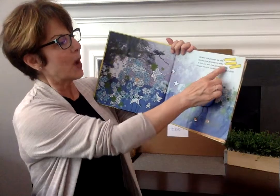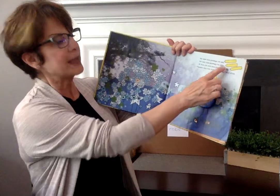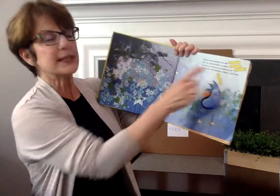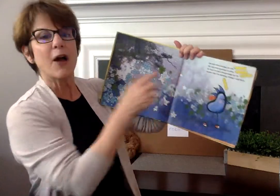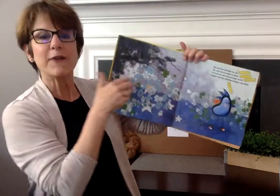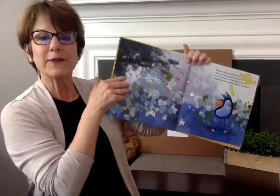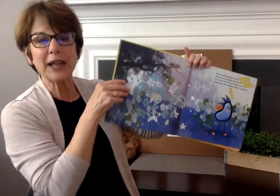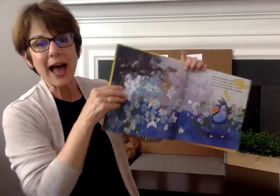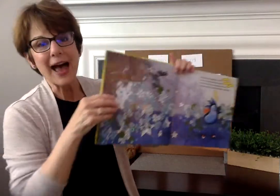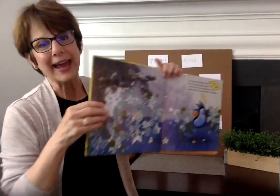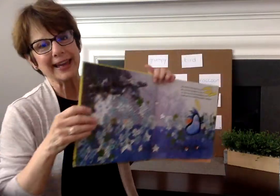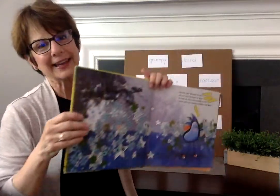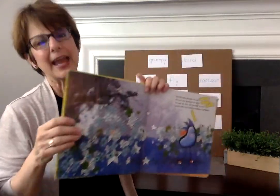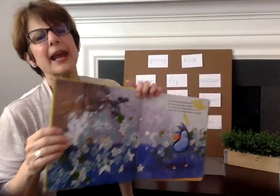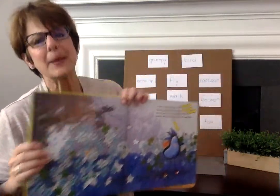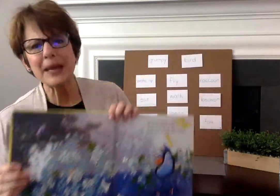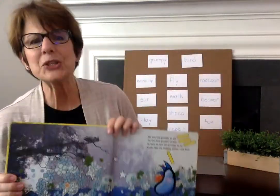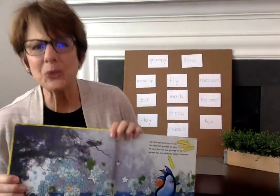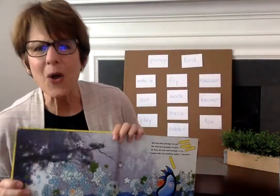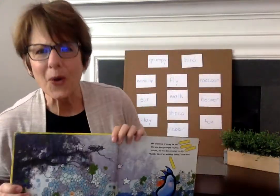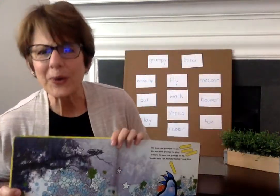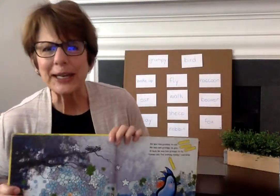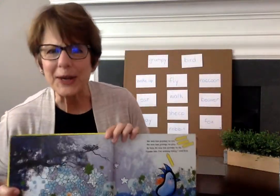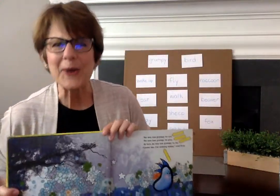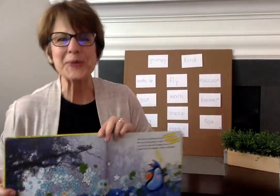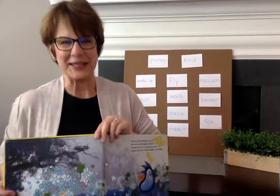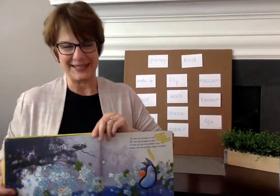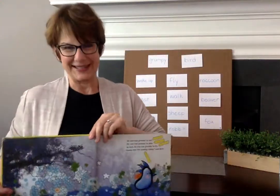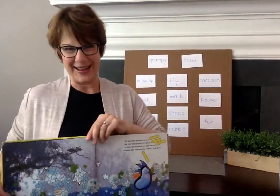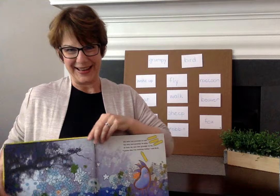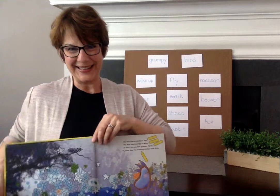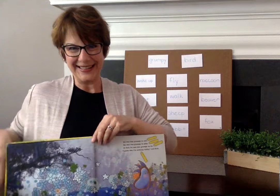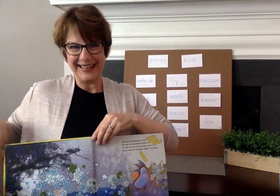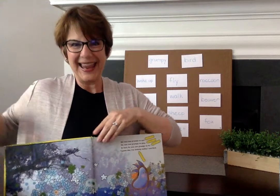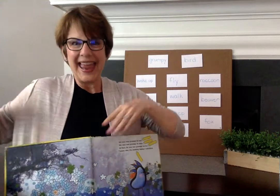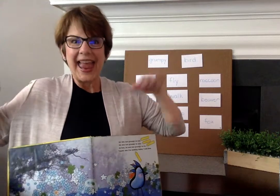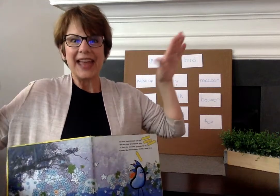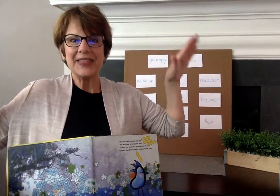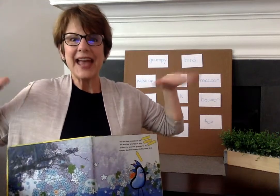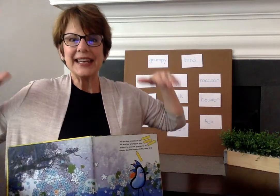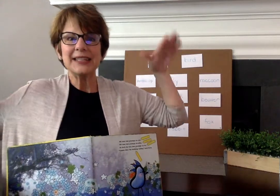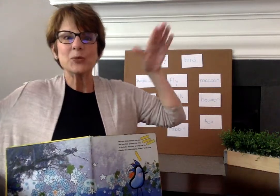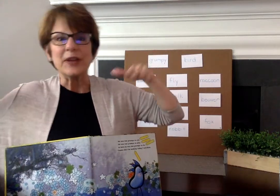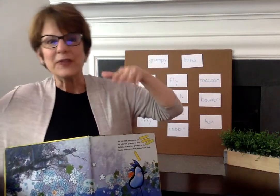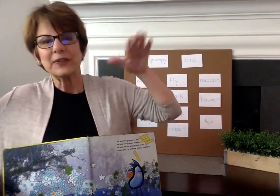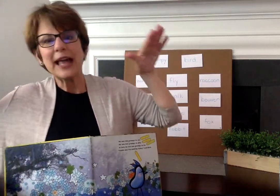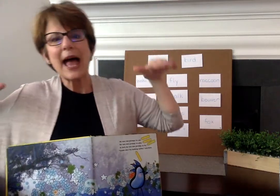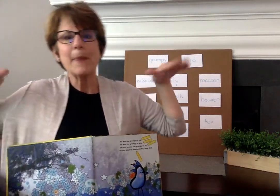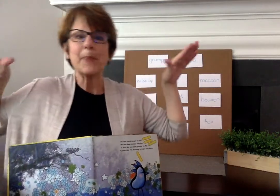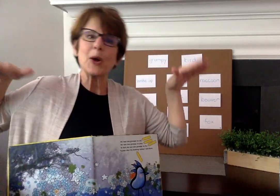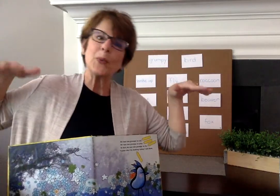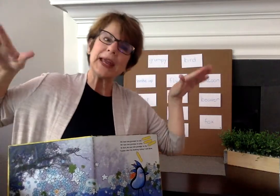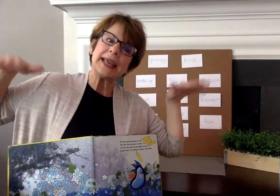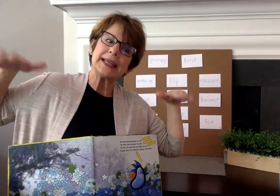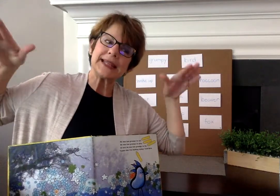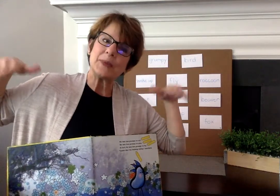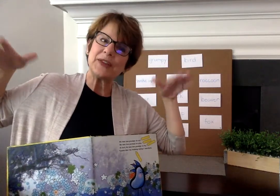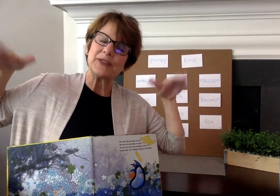was fly. And I bet you already know this sign. And that is we flap our wings and we